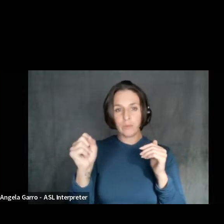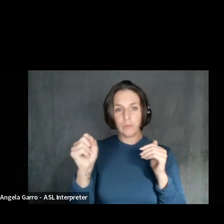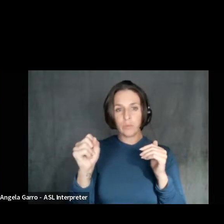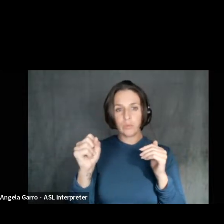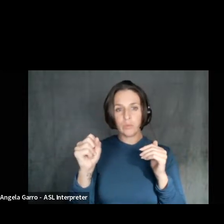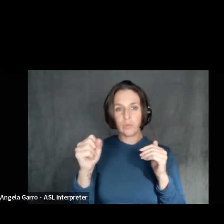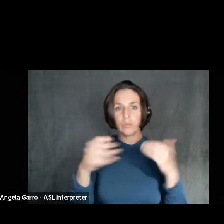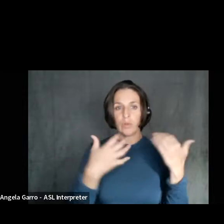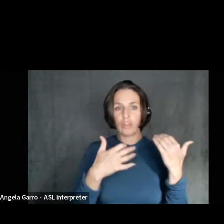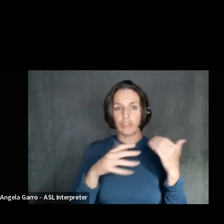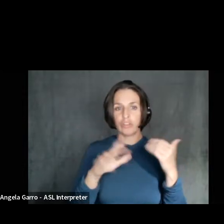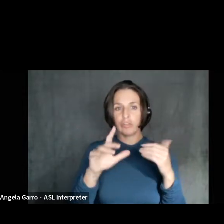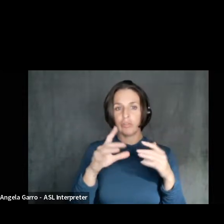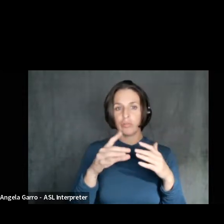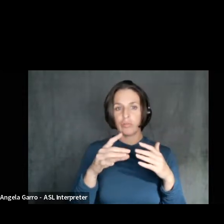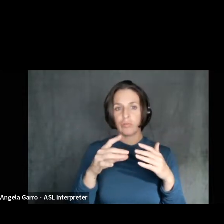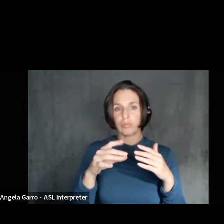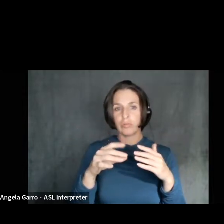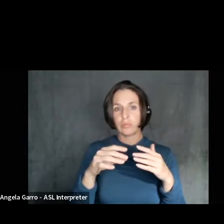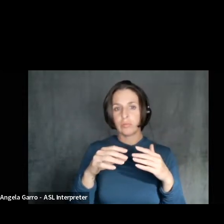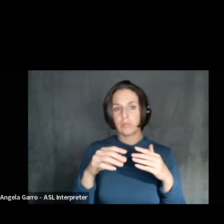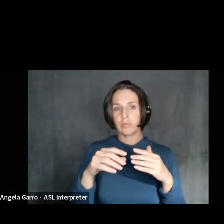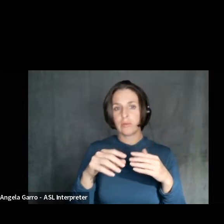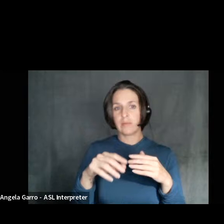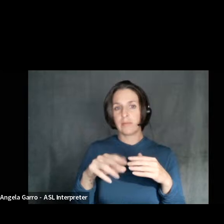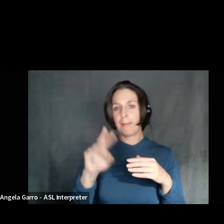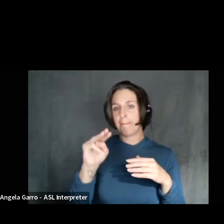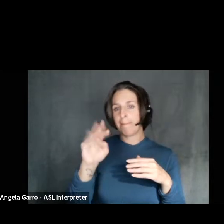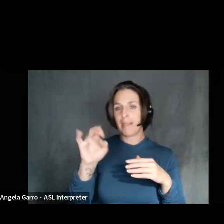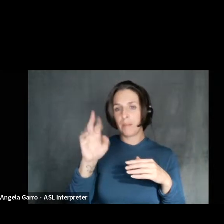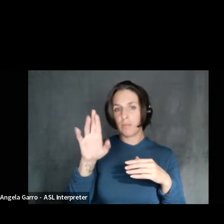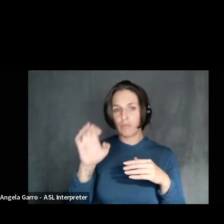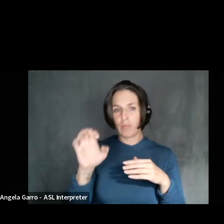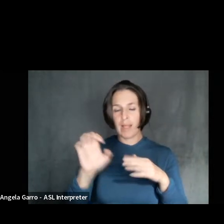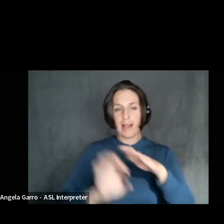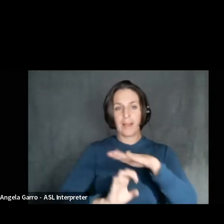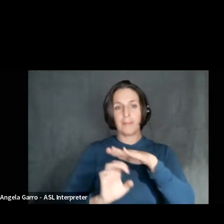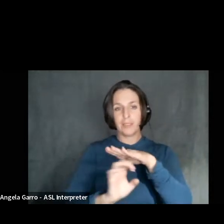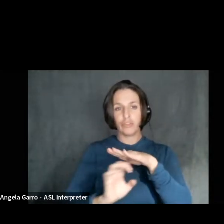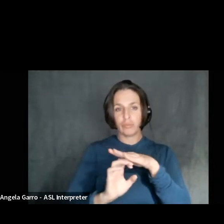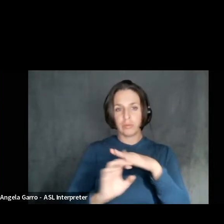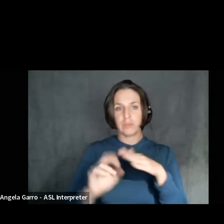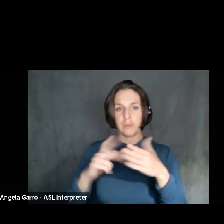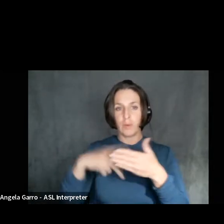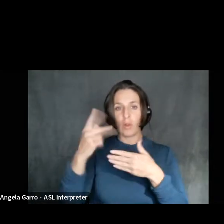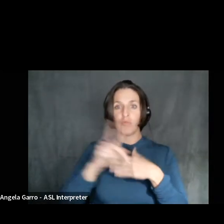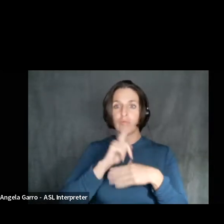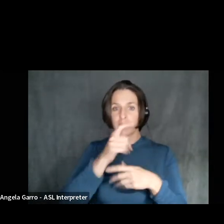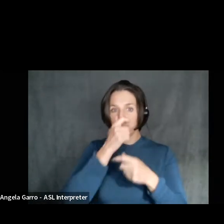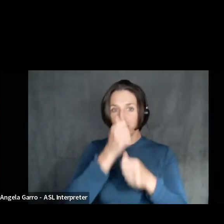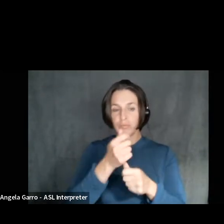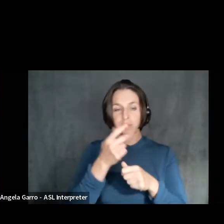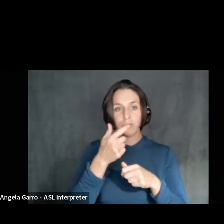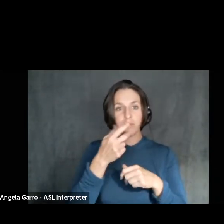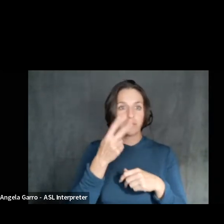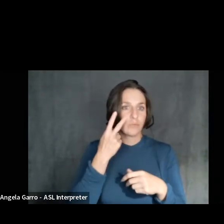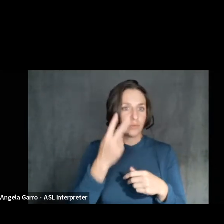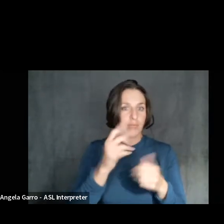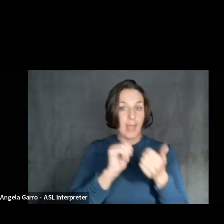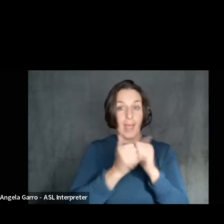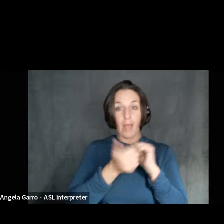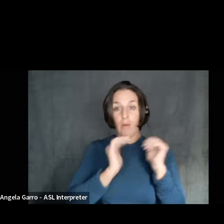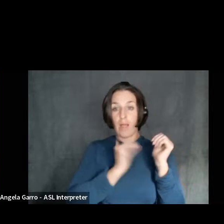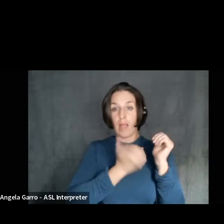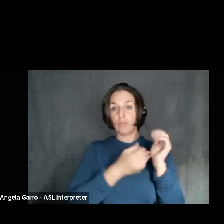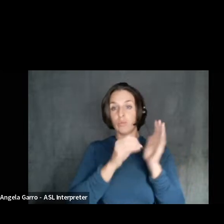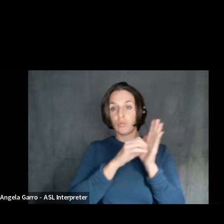of Millbrae parliamentary program, and so it was really interesting to see how our students are involved